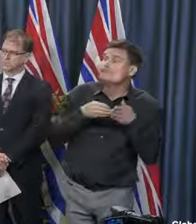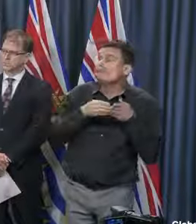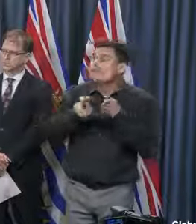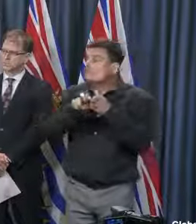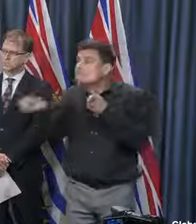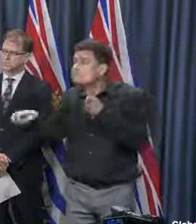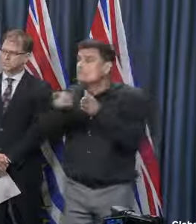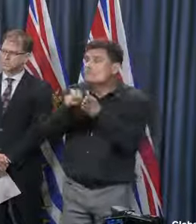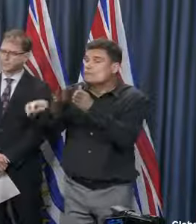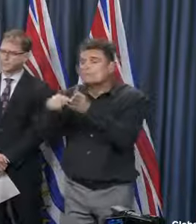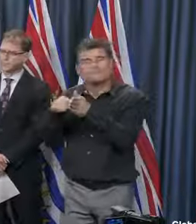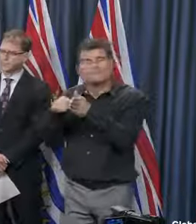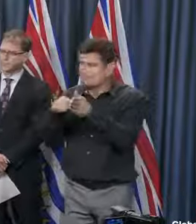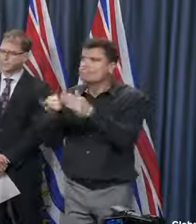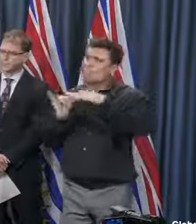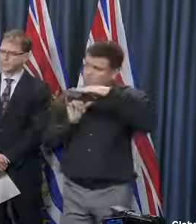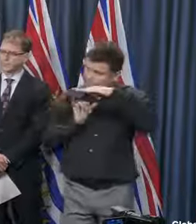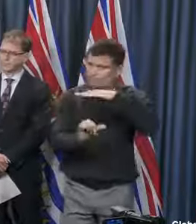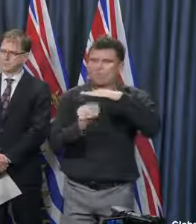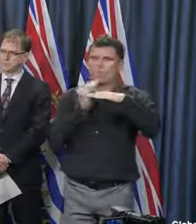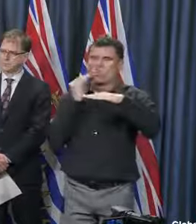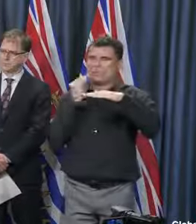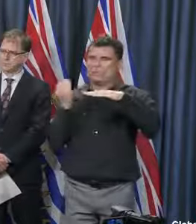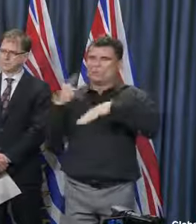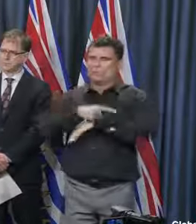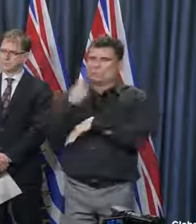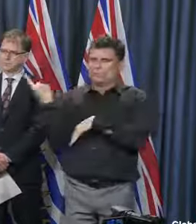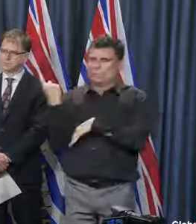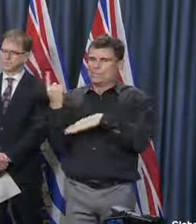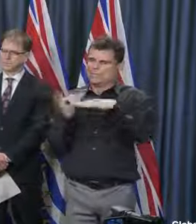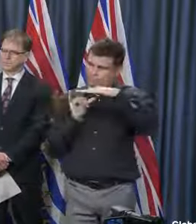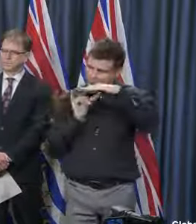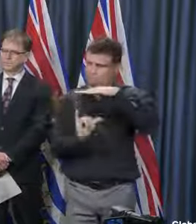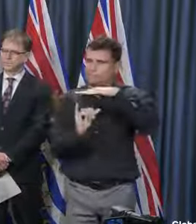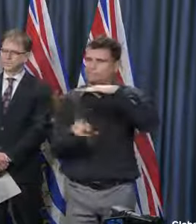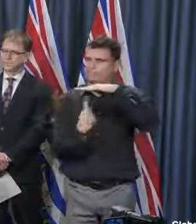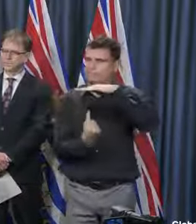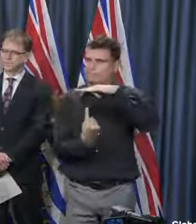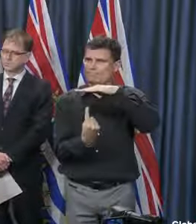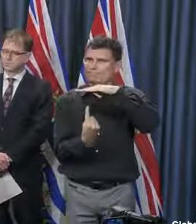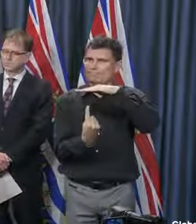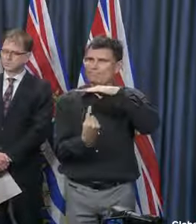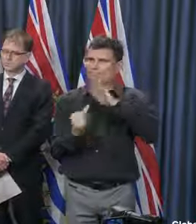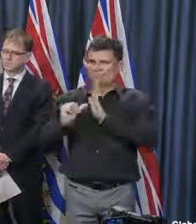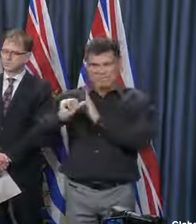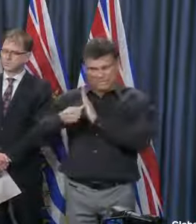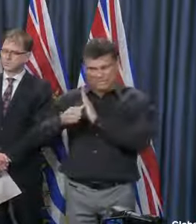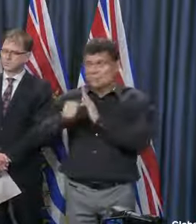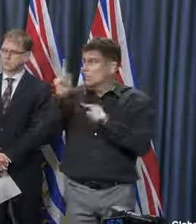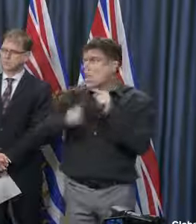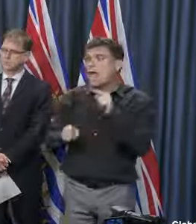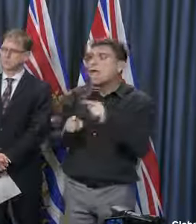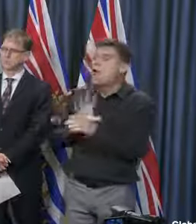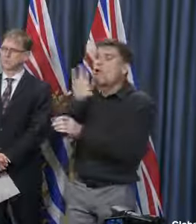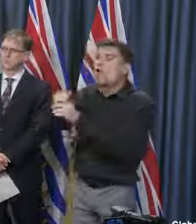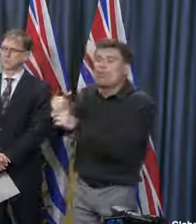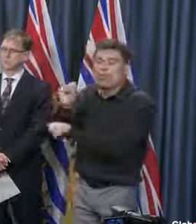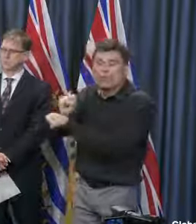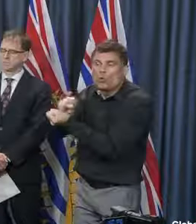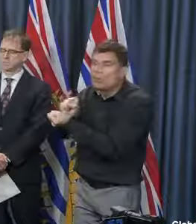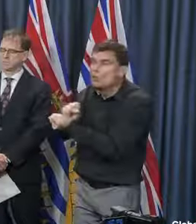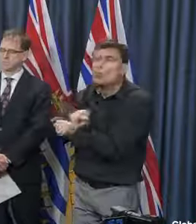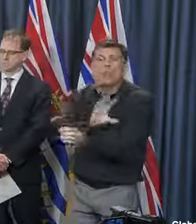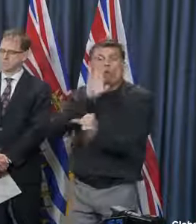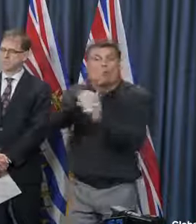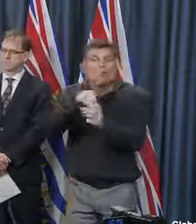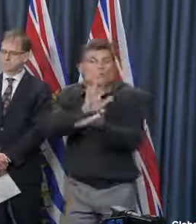has been outside of the country, needs to stay at home, needs to stay away from work, needs to stay away from school, needs to stay